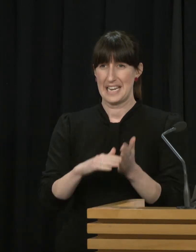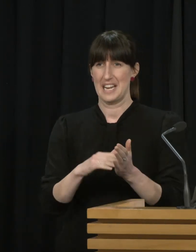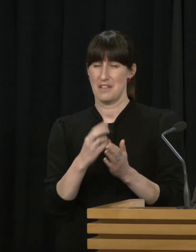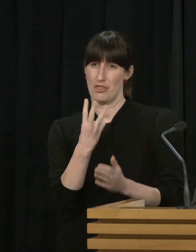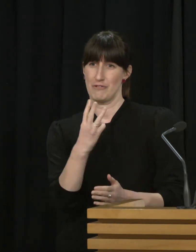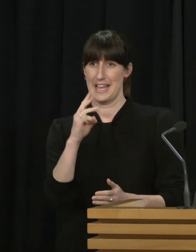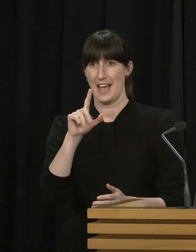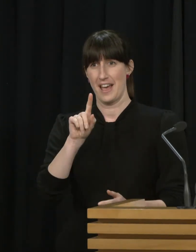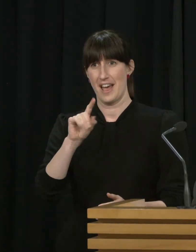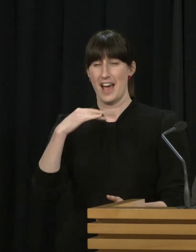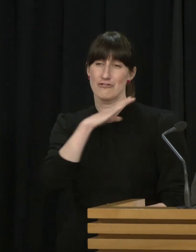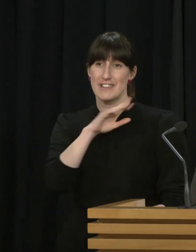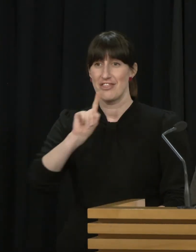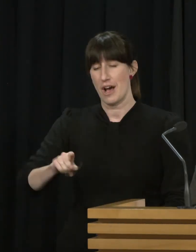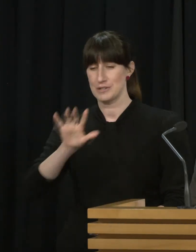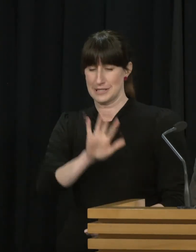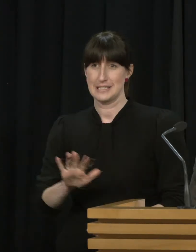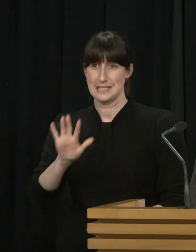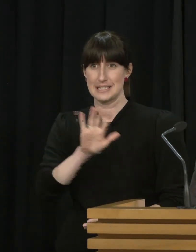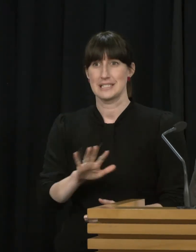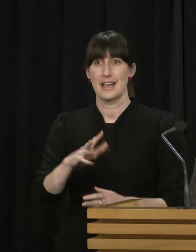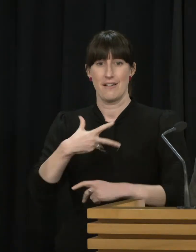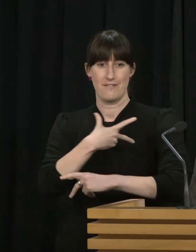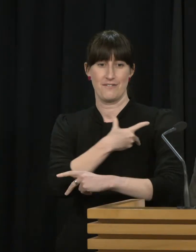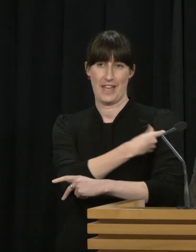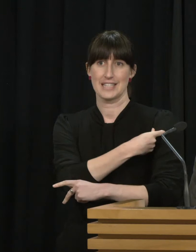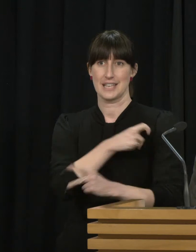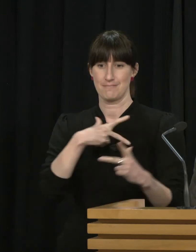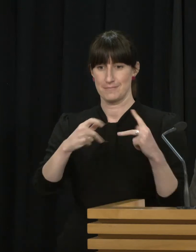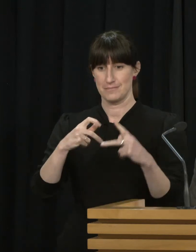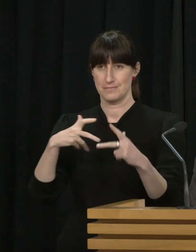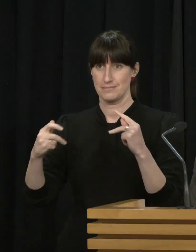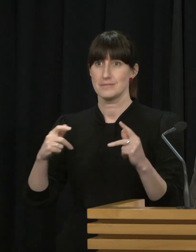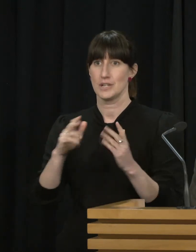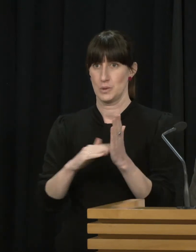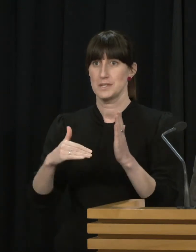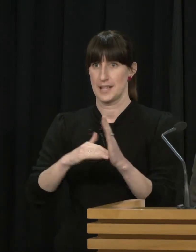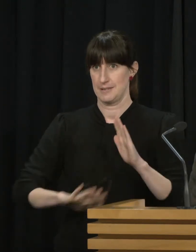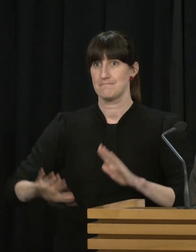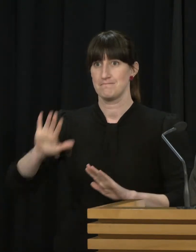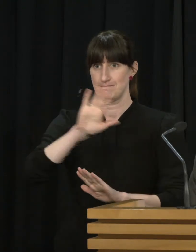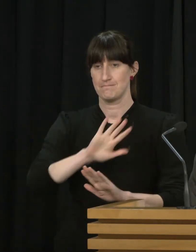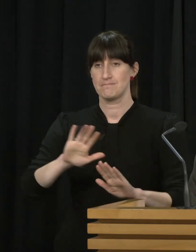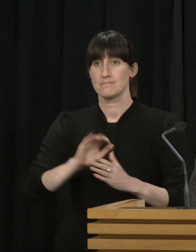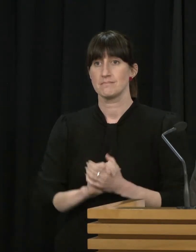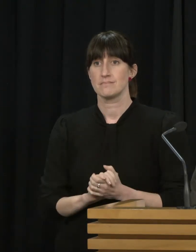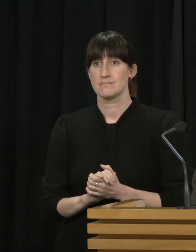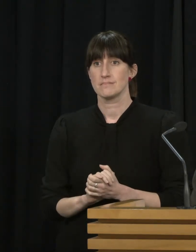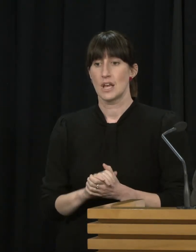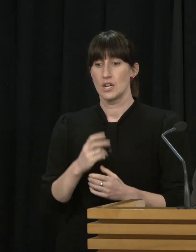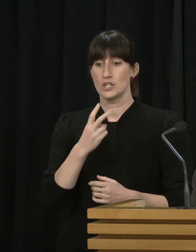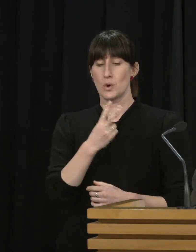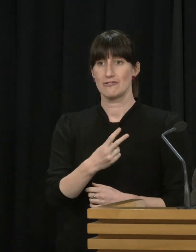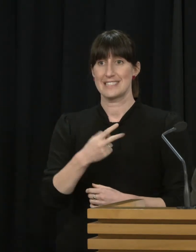2,293,301 doses of the Pfizer COVID-19 vaccine had been administered in New Zealand, an increase of more than